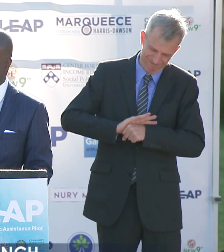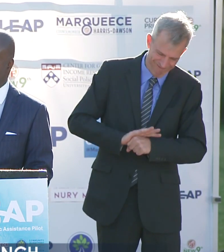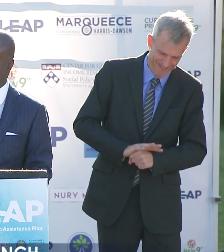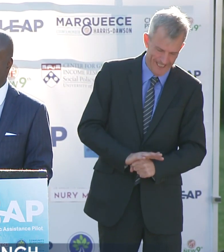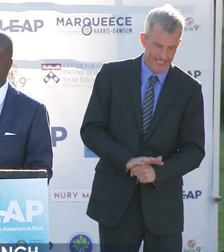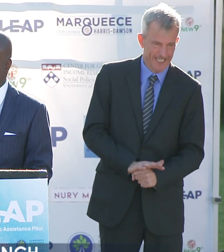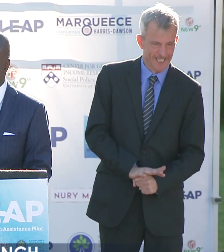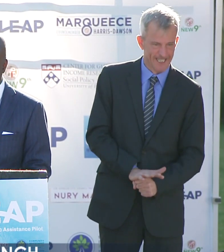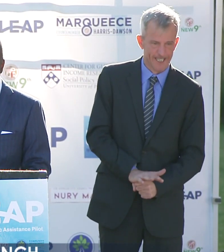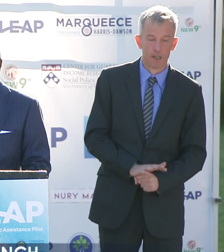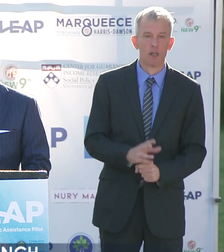on their own. Is that all right?